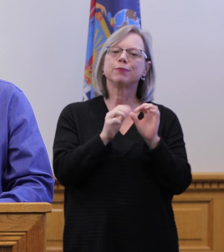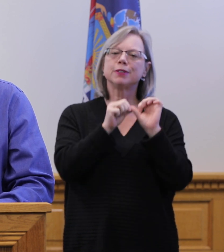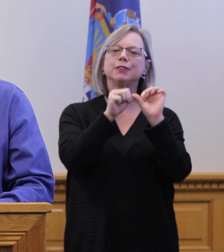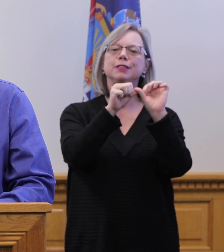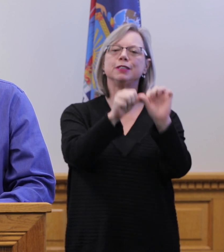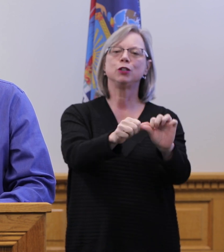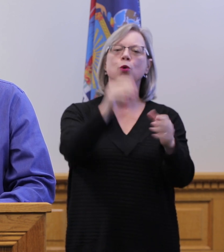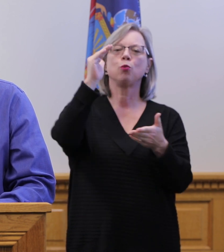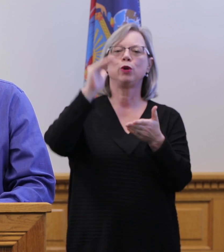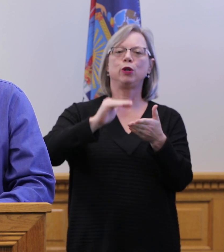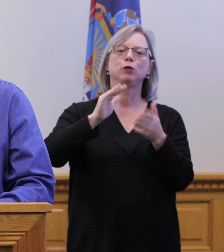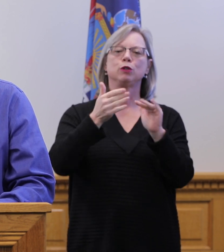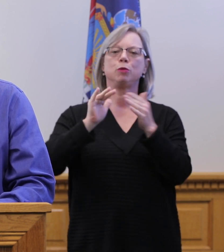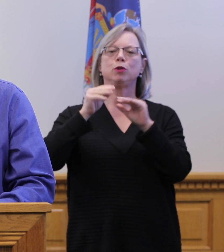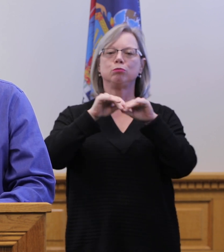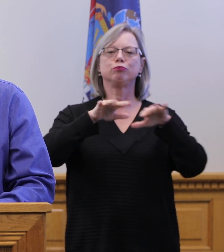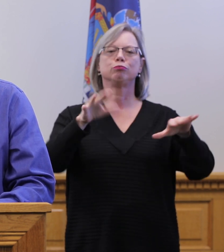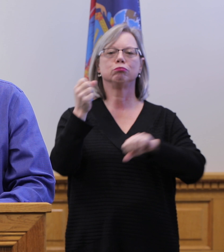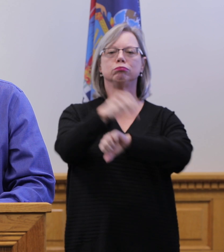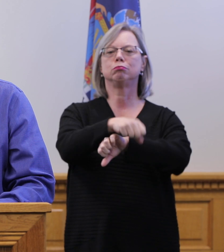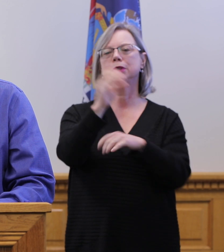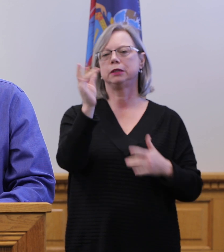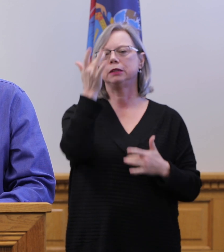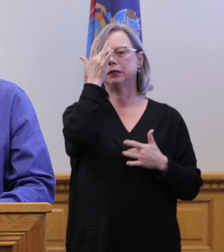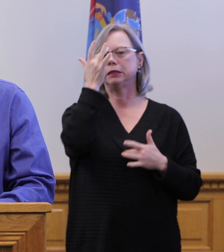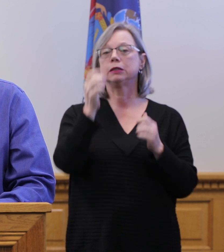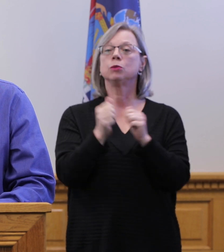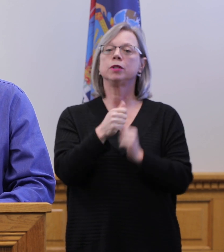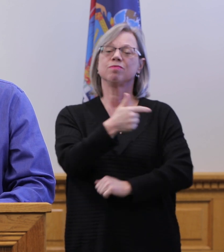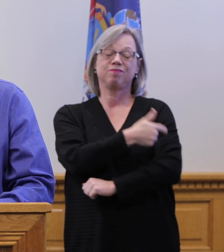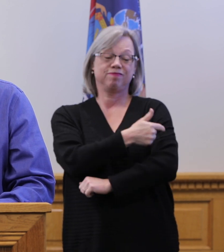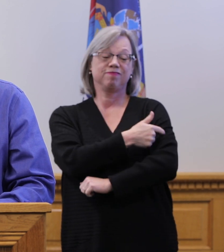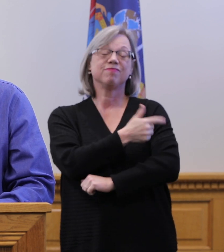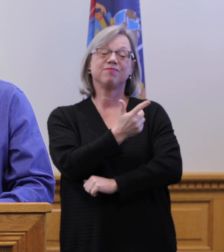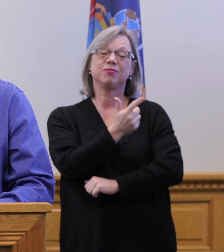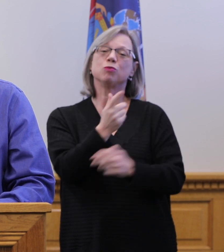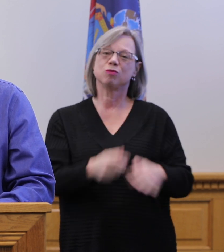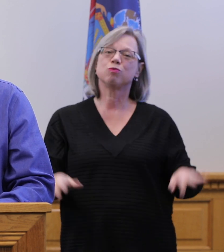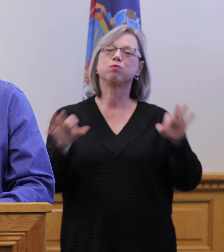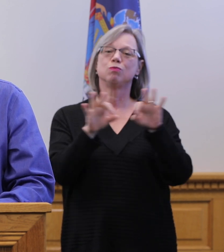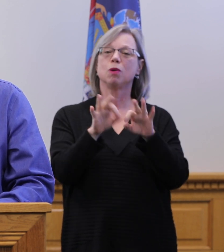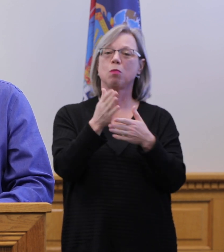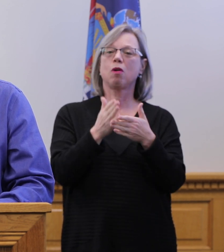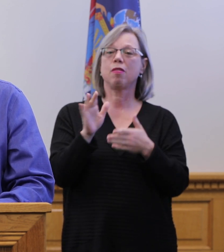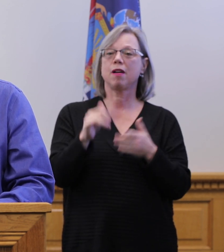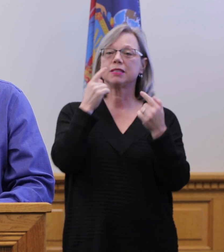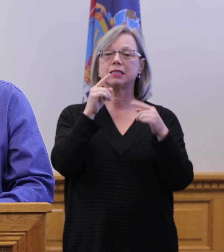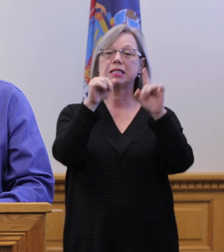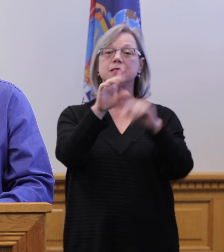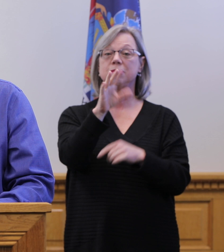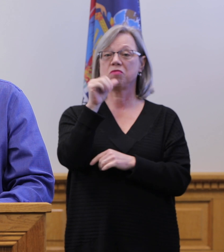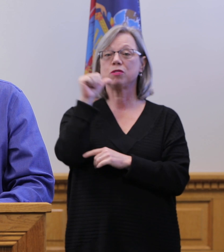reduce community transmission, and overcome this disease. With vaccinations being key to that success, the FDA